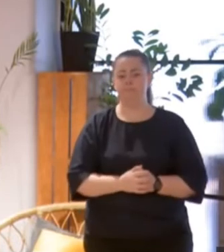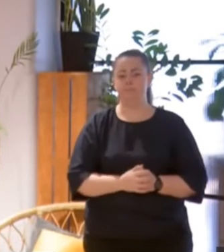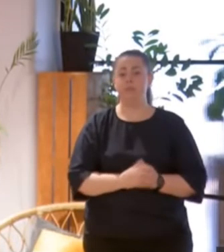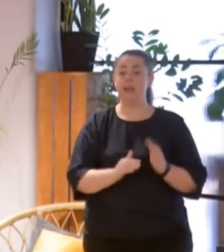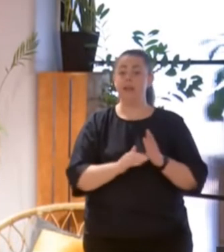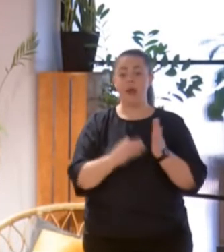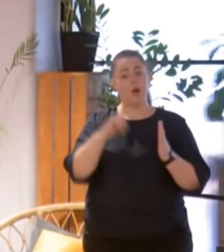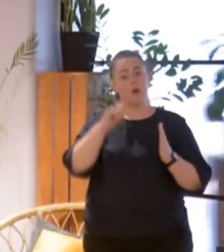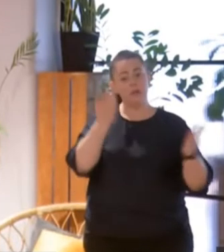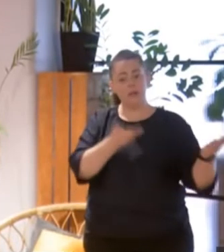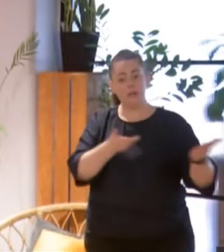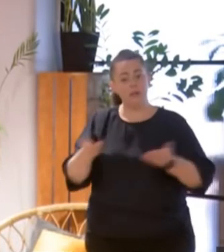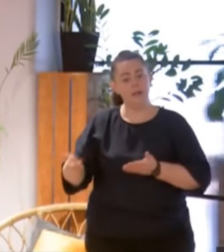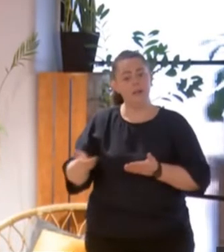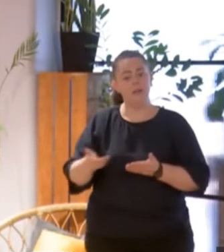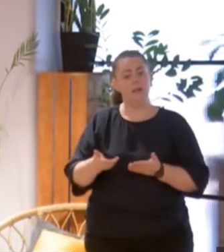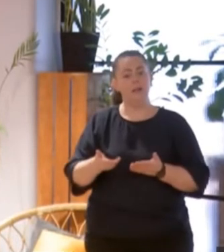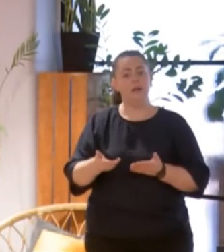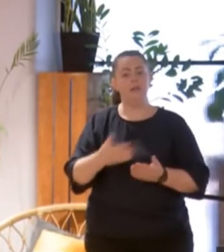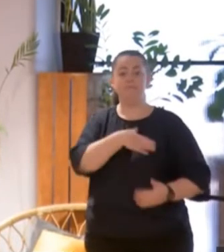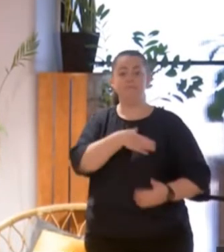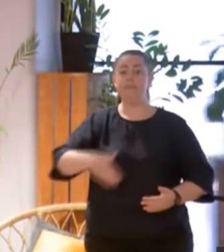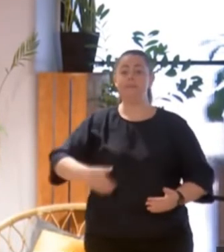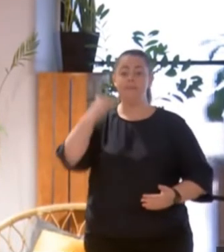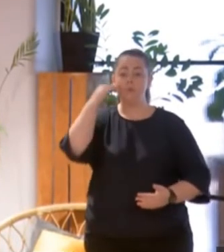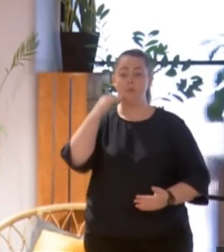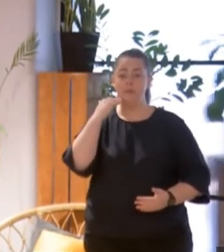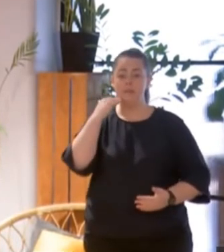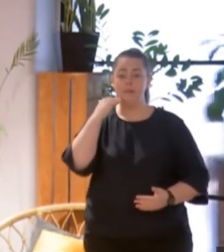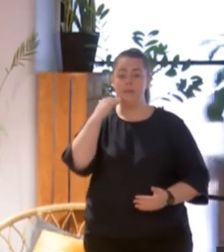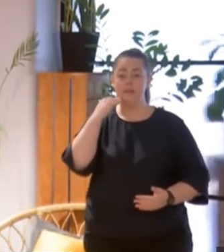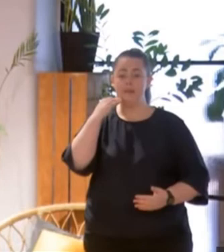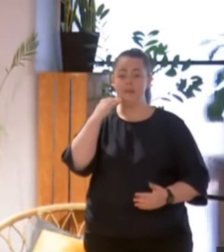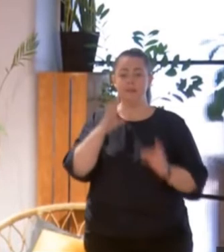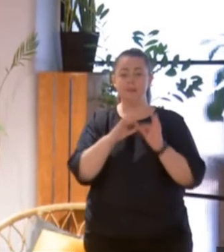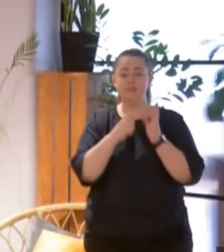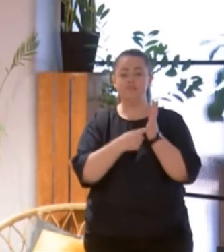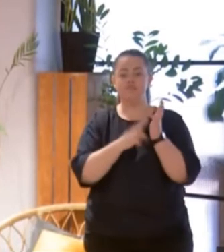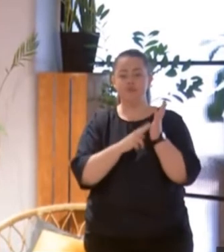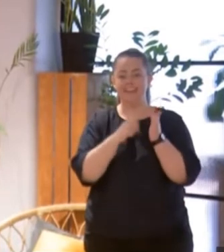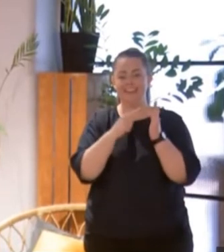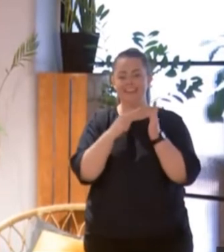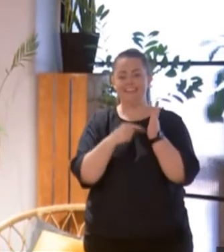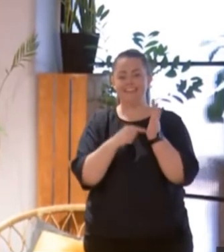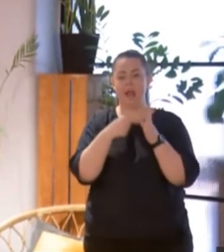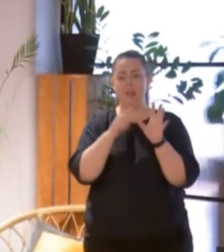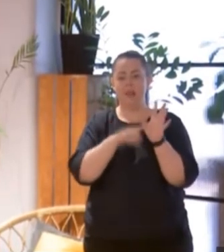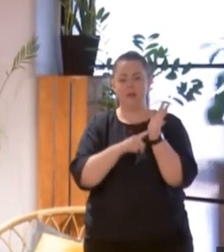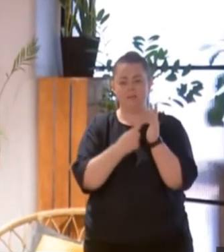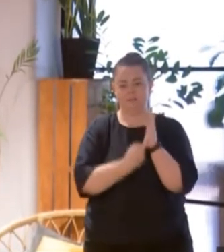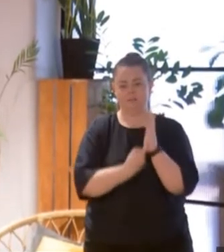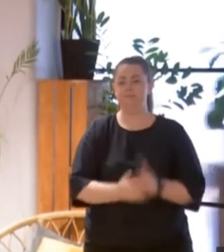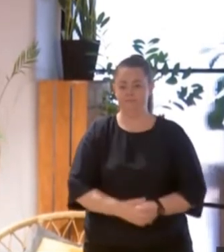now going to pass to Minister for Women, I'm sure, Bronnie Taylor.